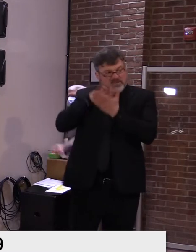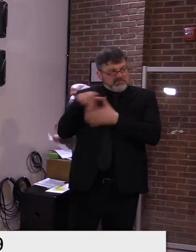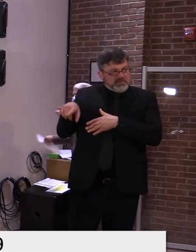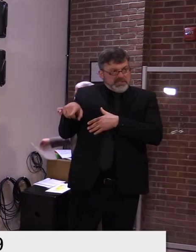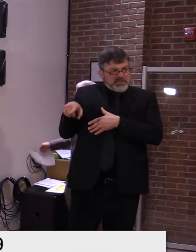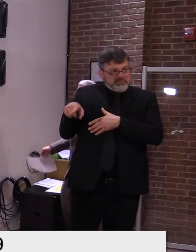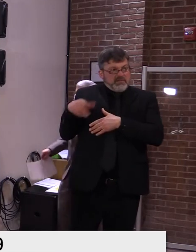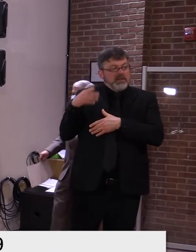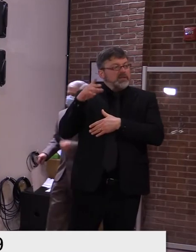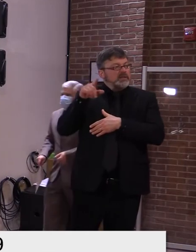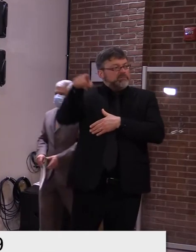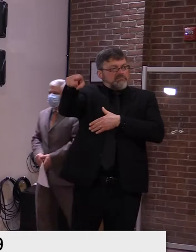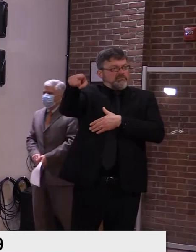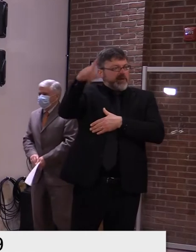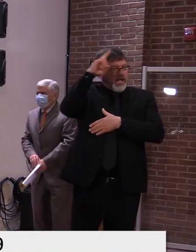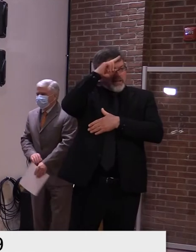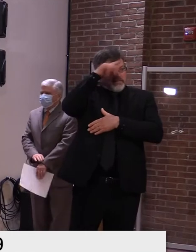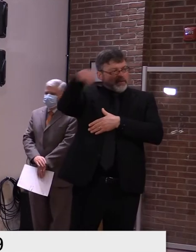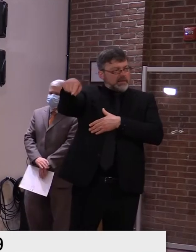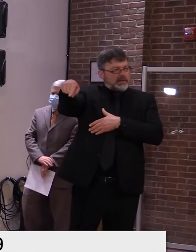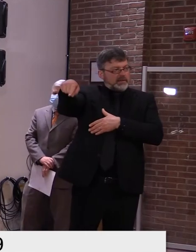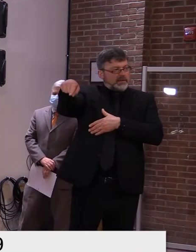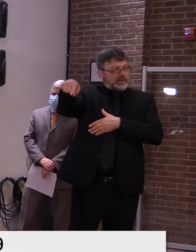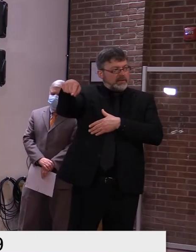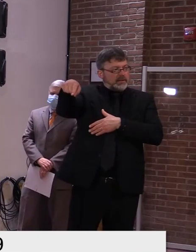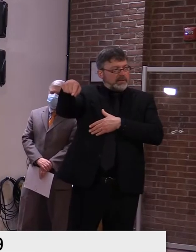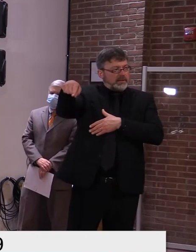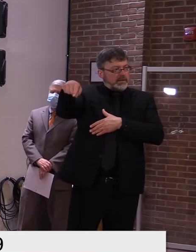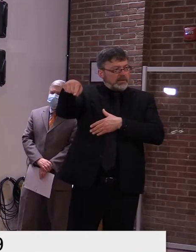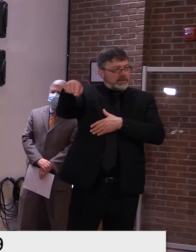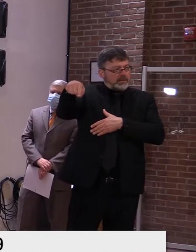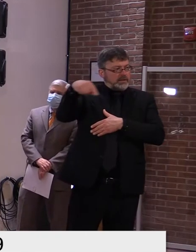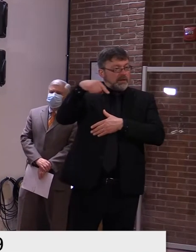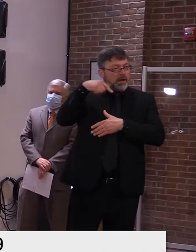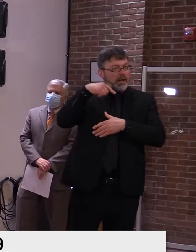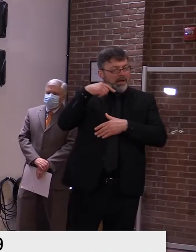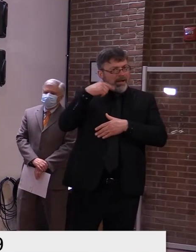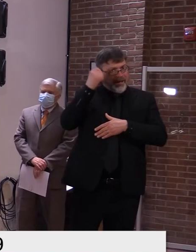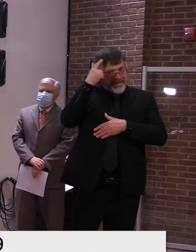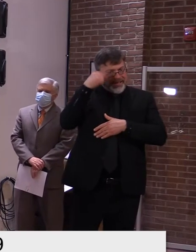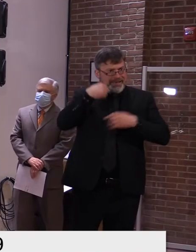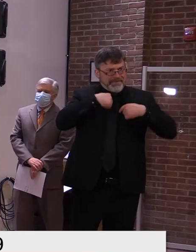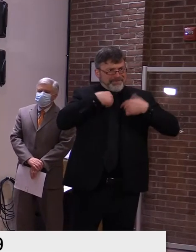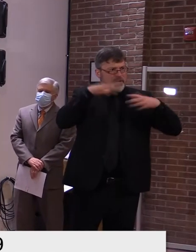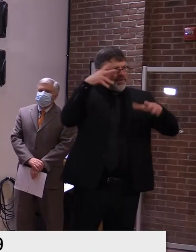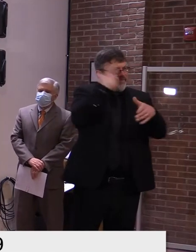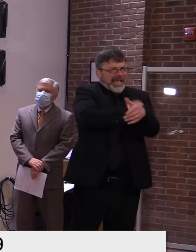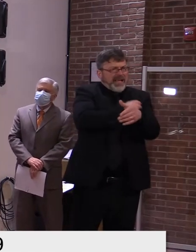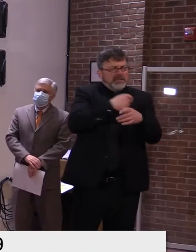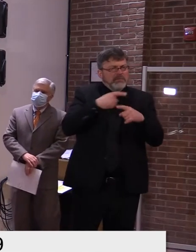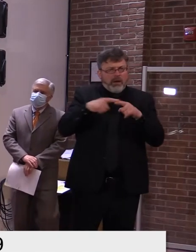him. I'm wondering, is this along the state guidance, or is this sort of a per hospital